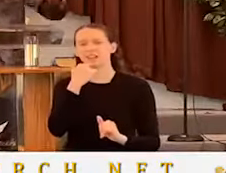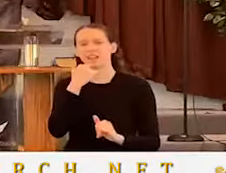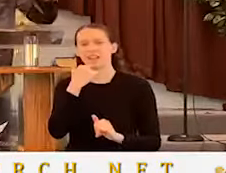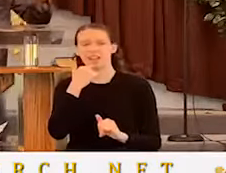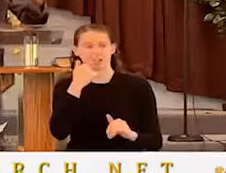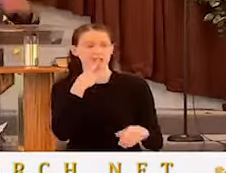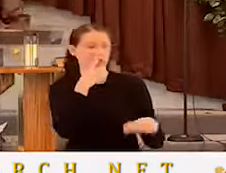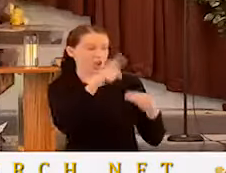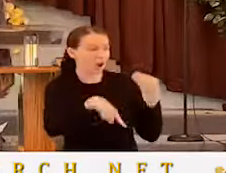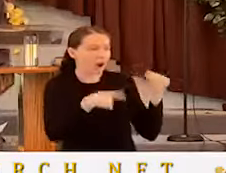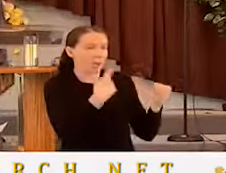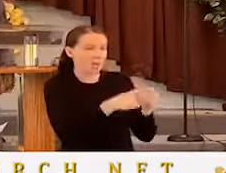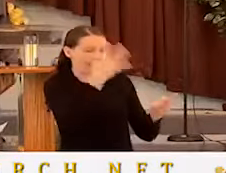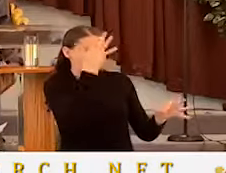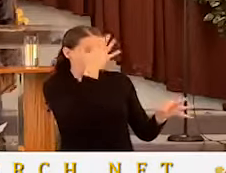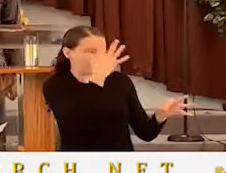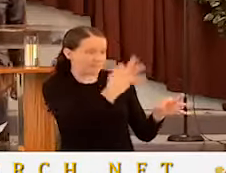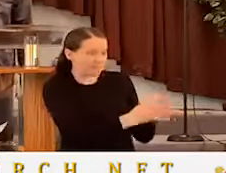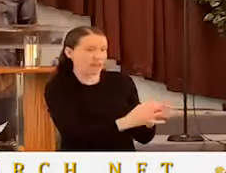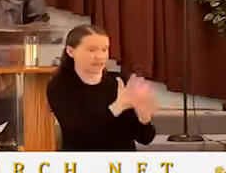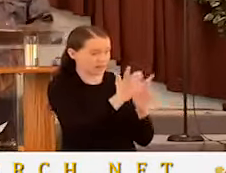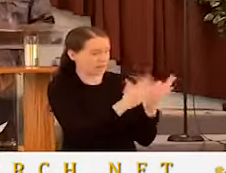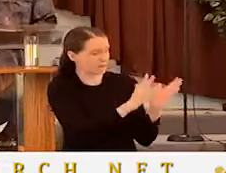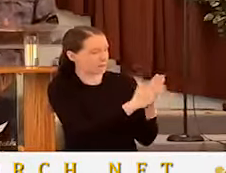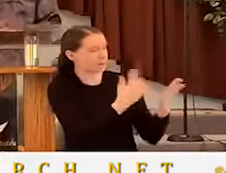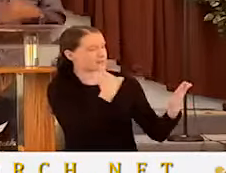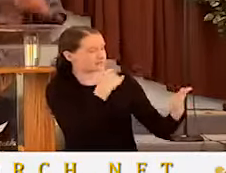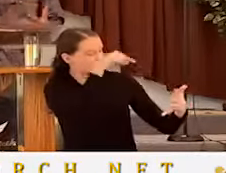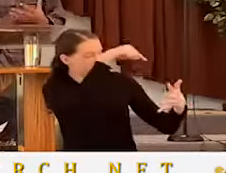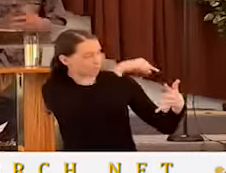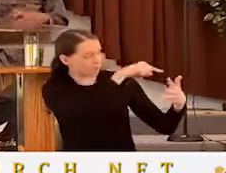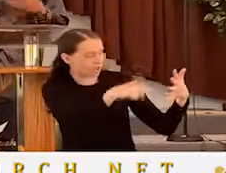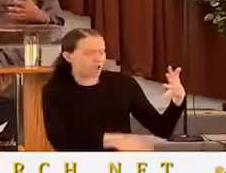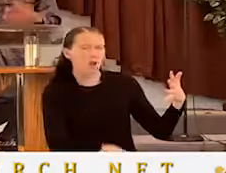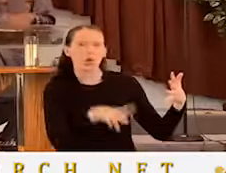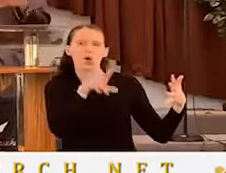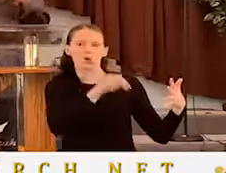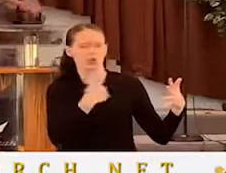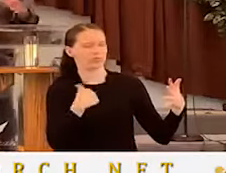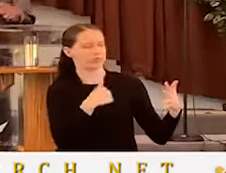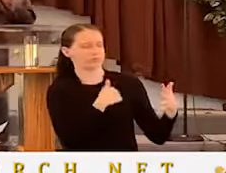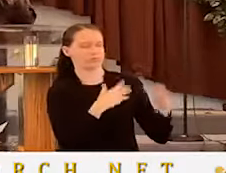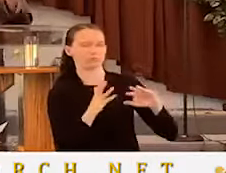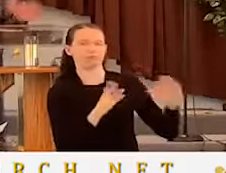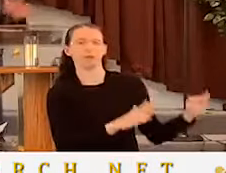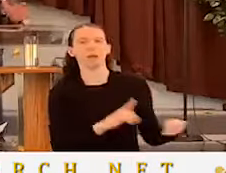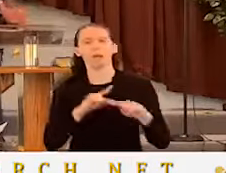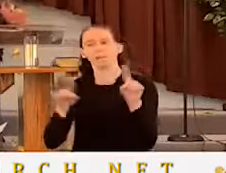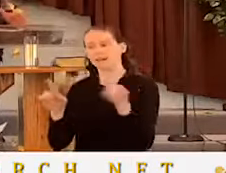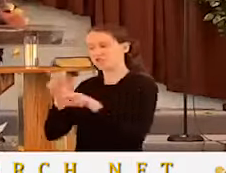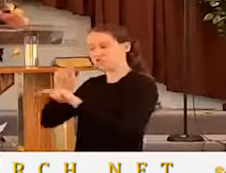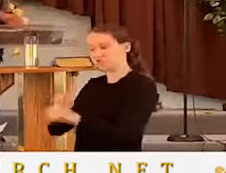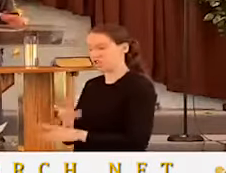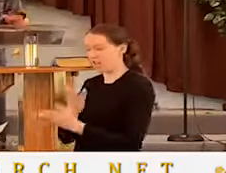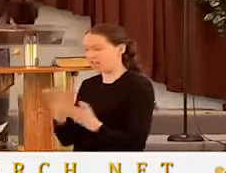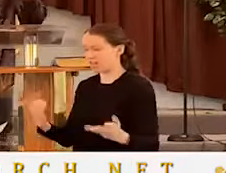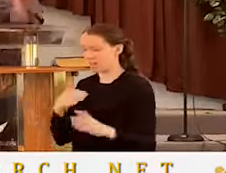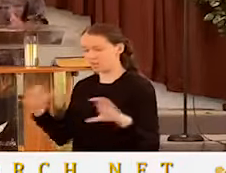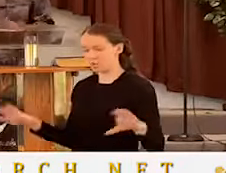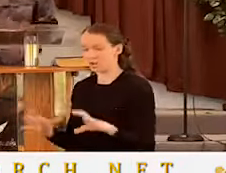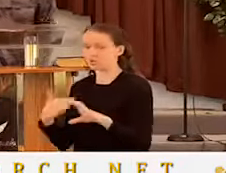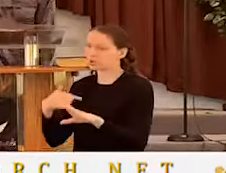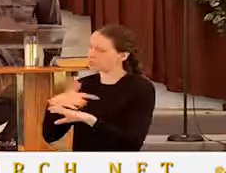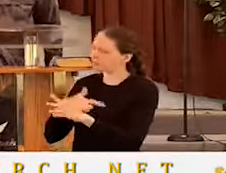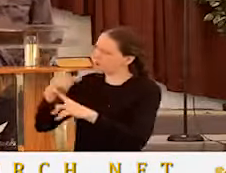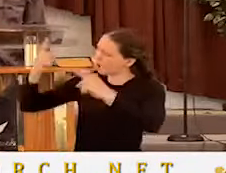the faith and doctrine, but we're arguing over traditional things that mean nothing.